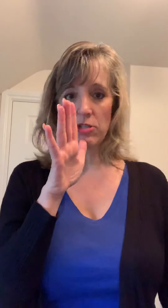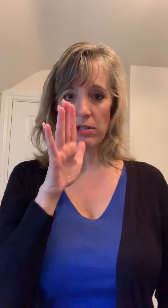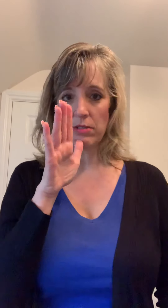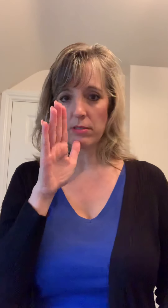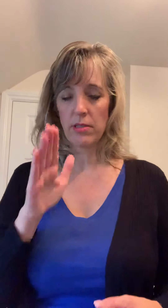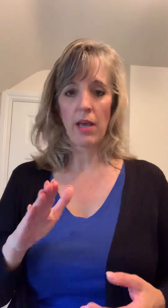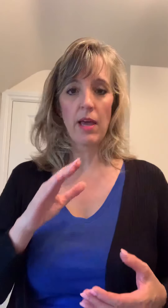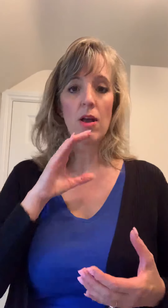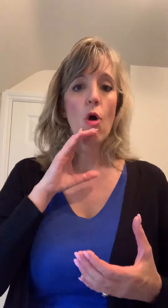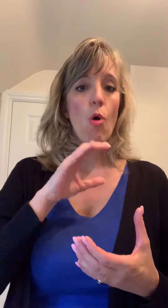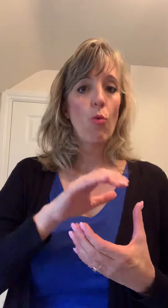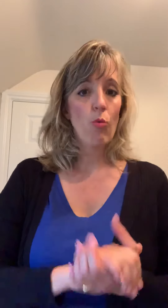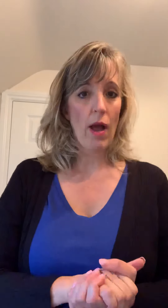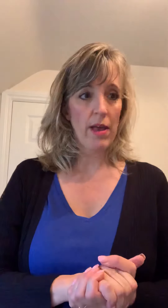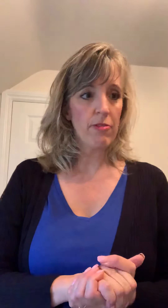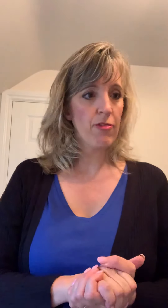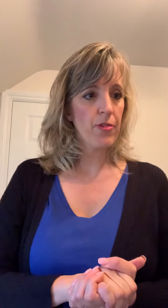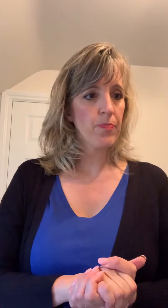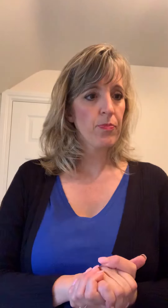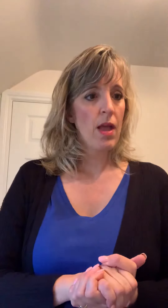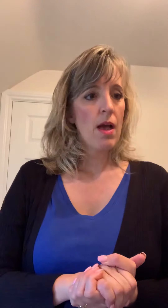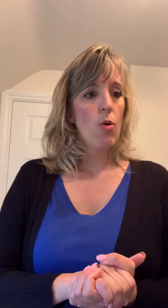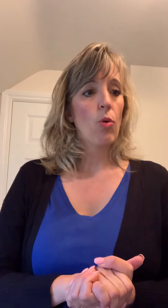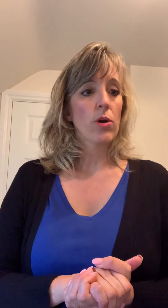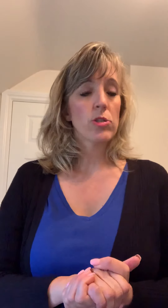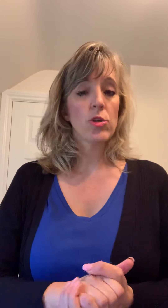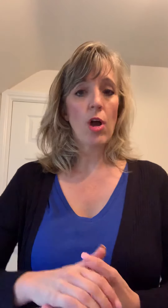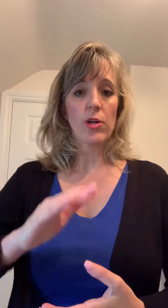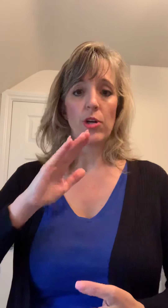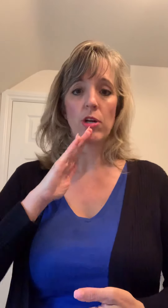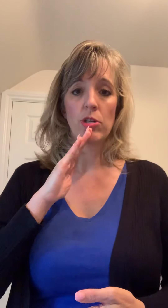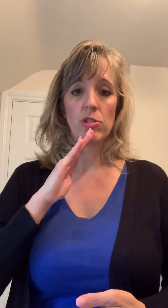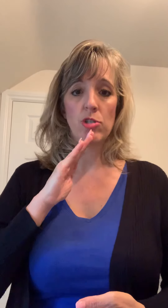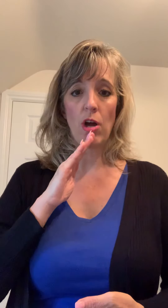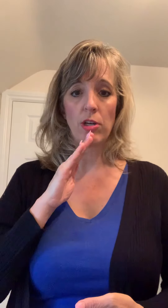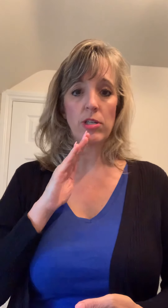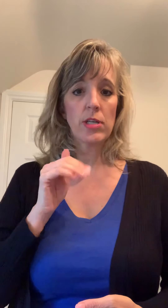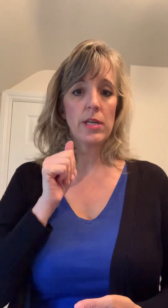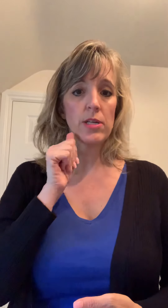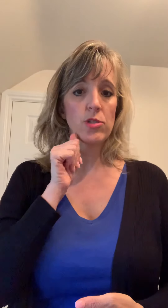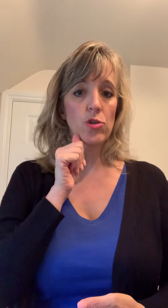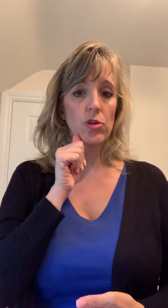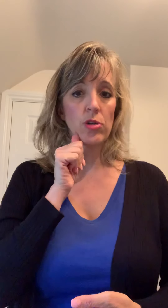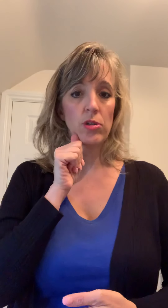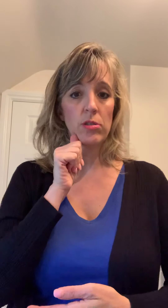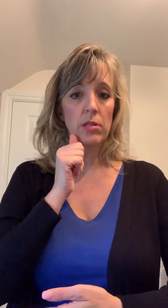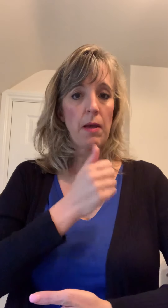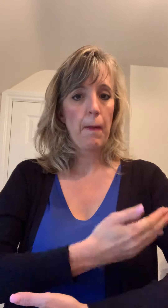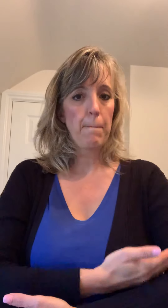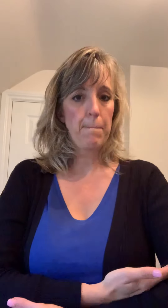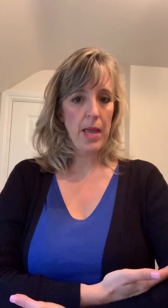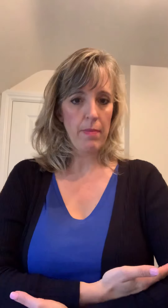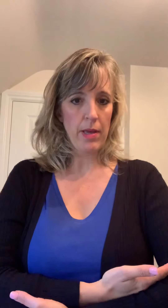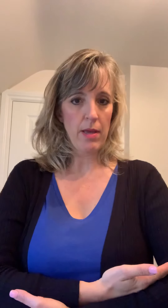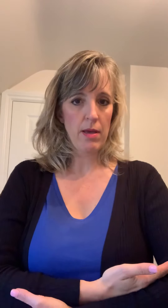chin, okay? Wife. Or daughter. Daughter is girl, baby,